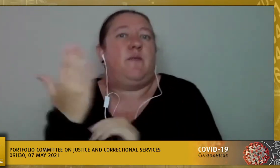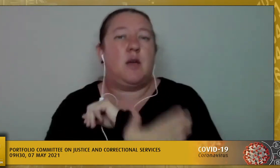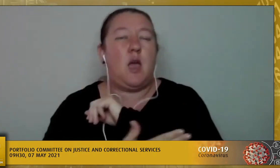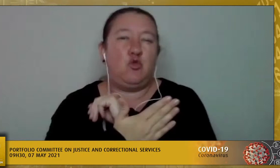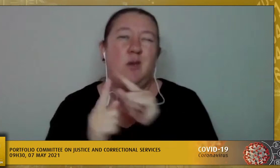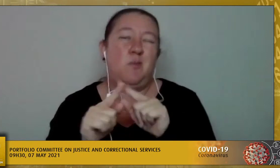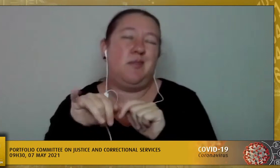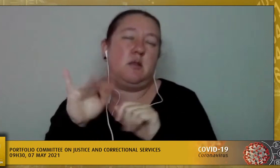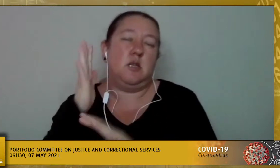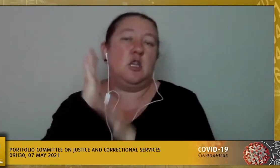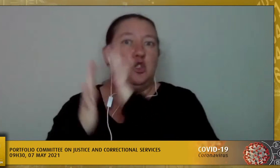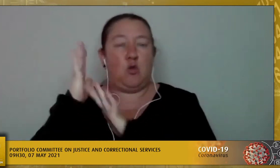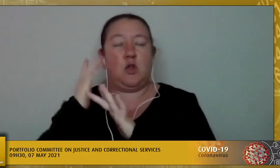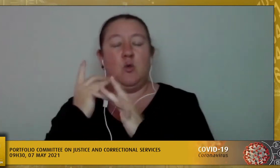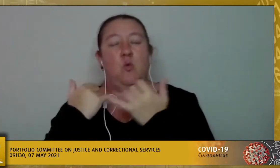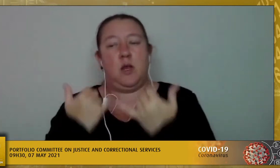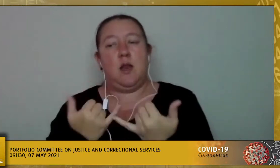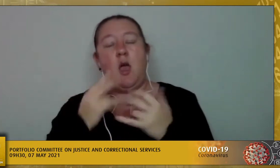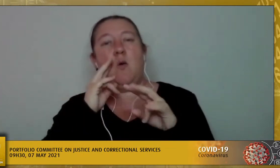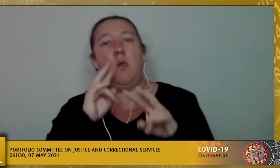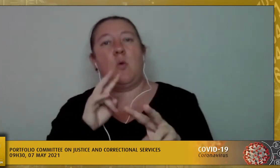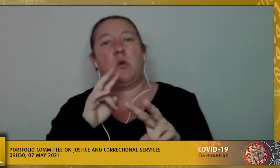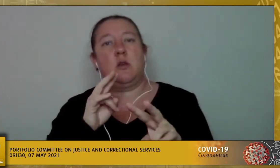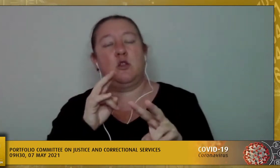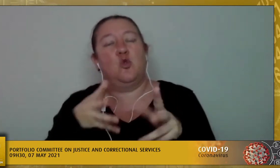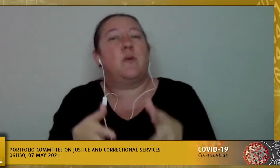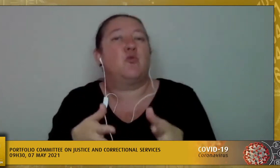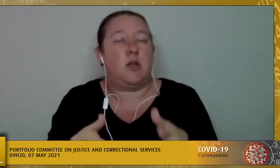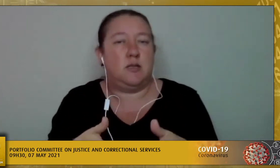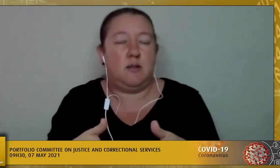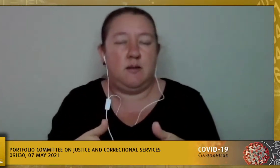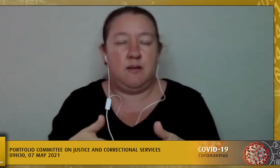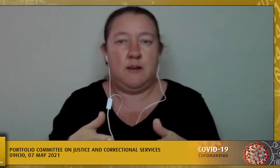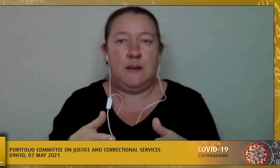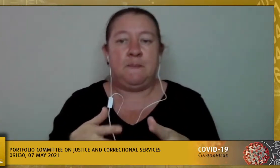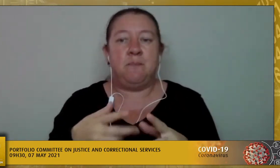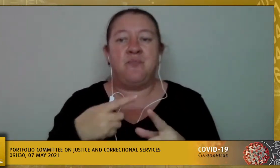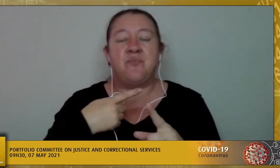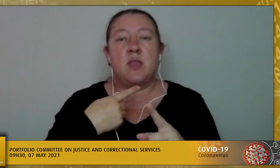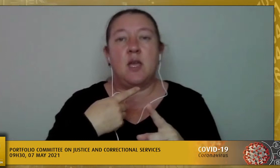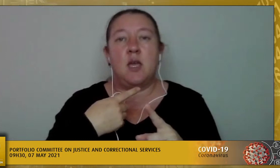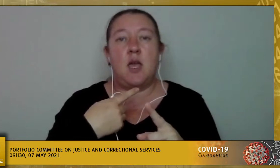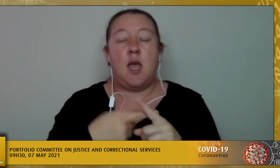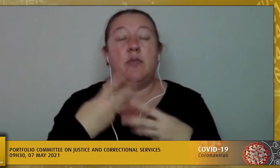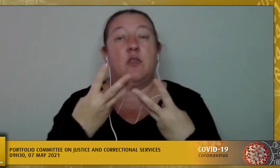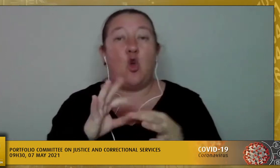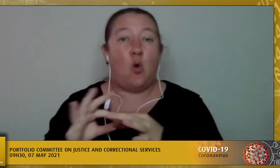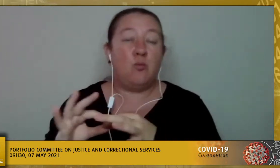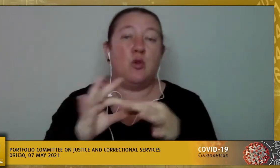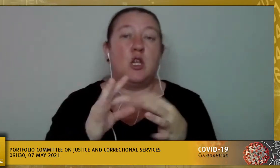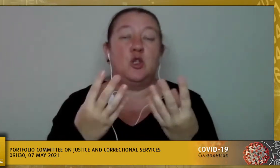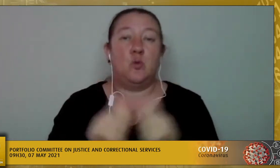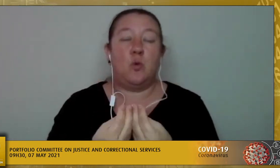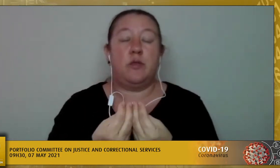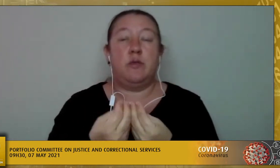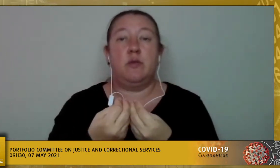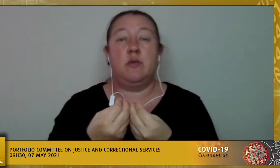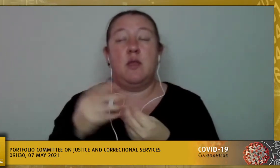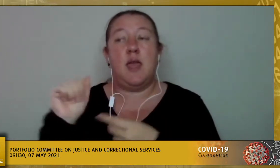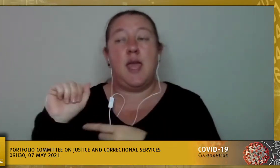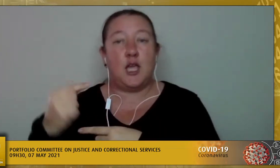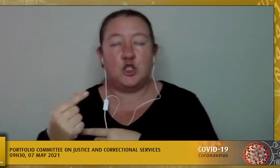historical we're looking uh to the present and cooperation with the auditor